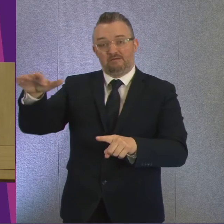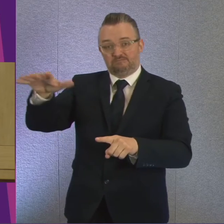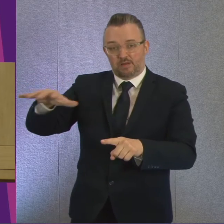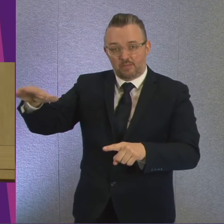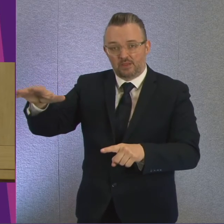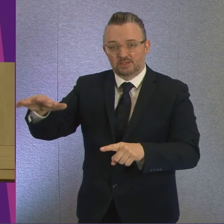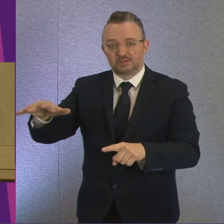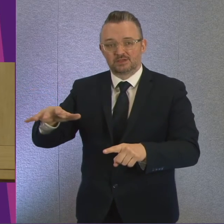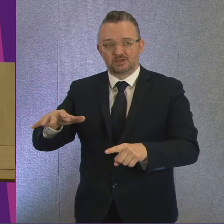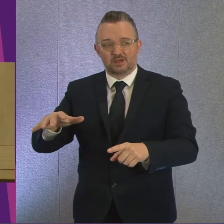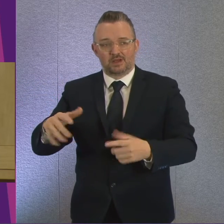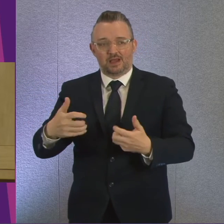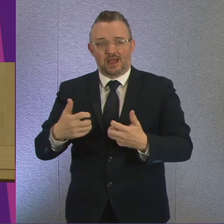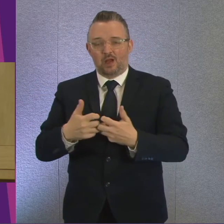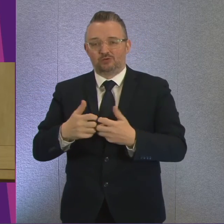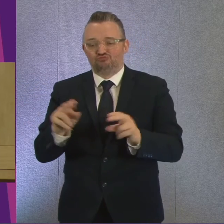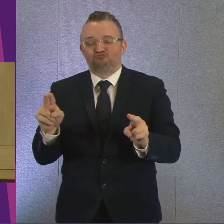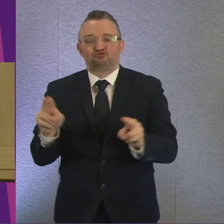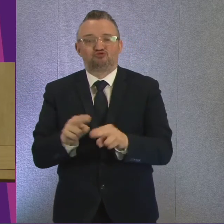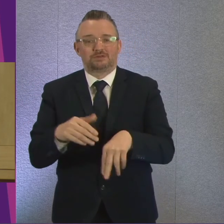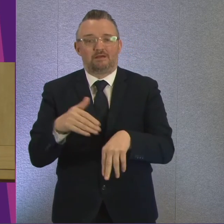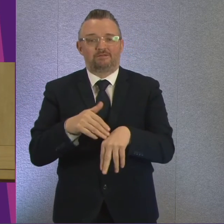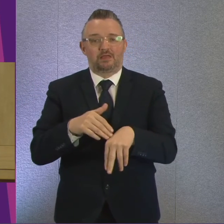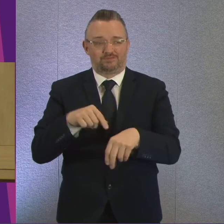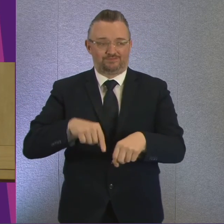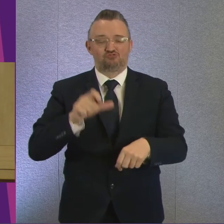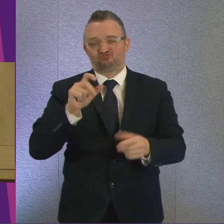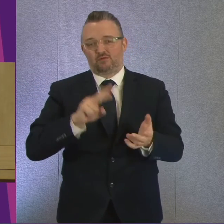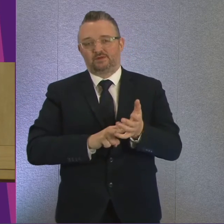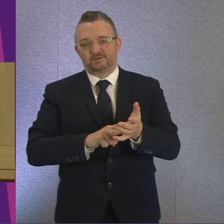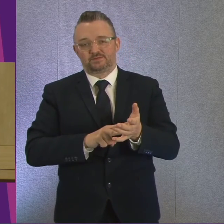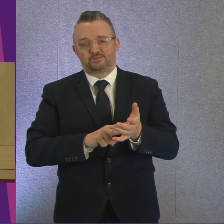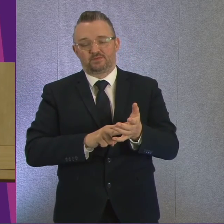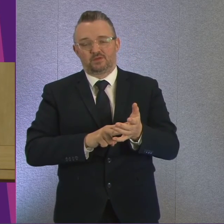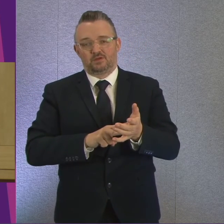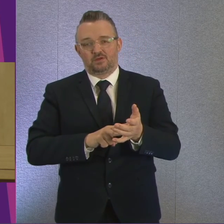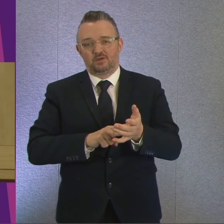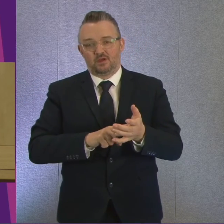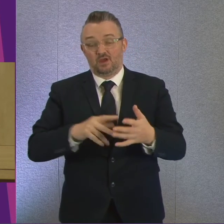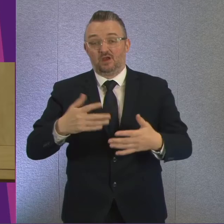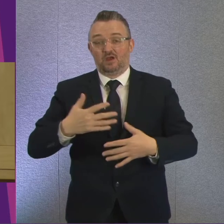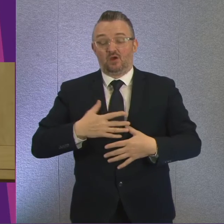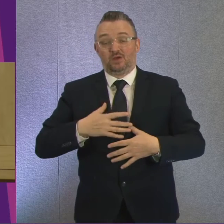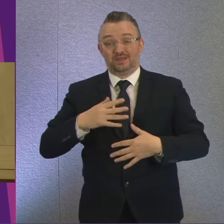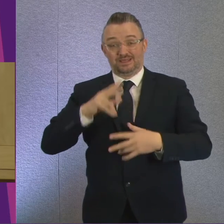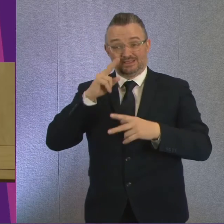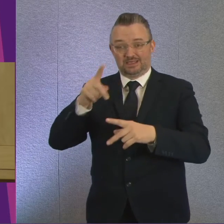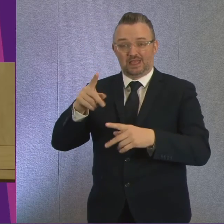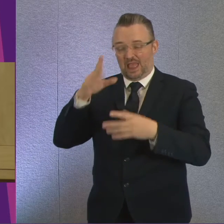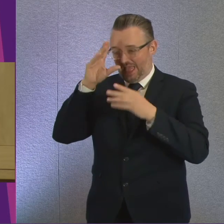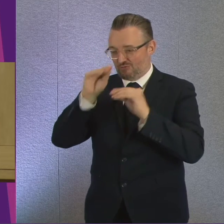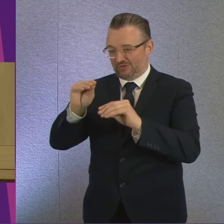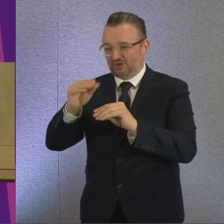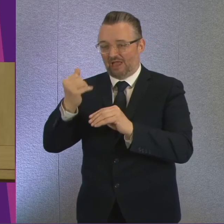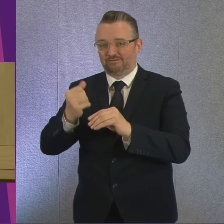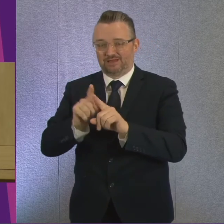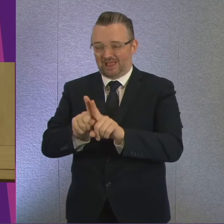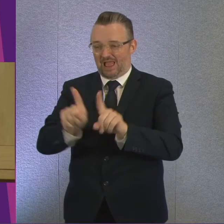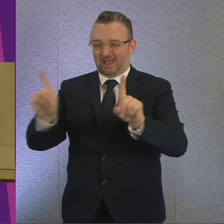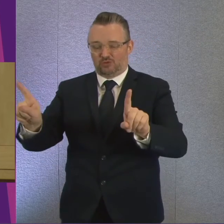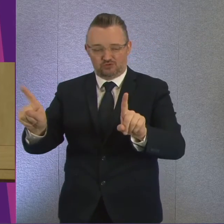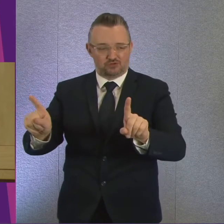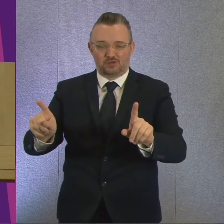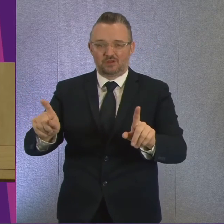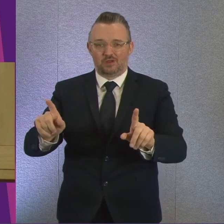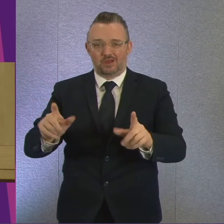of the outbreak and the necessary social distancing measures that we are seeing in education and the other vital services to